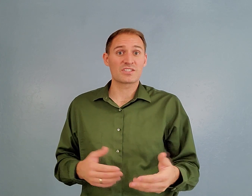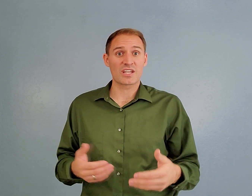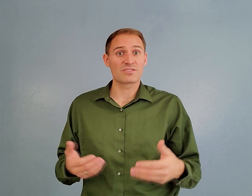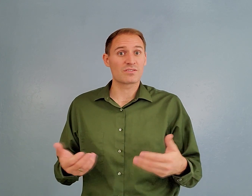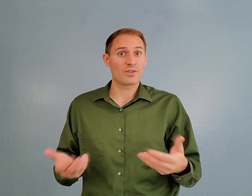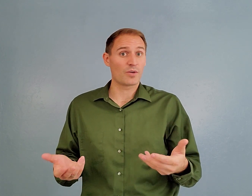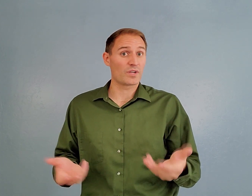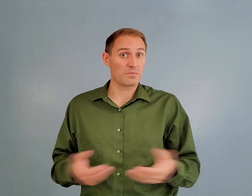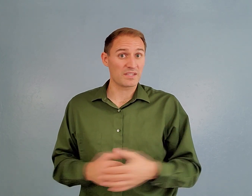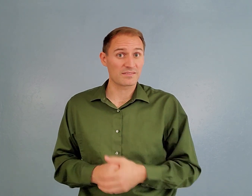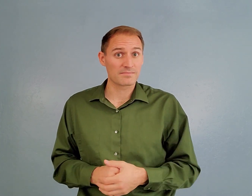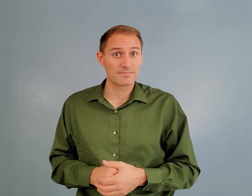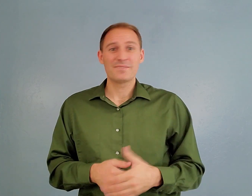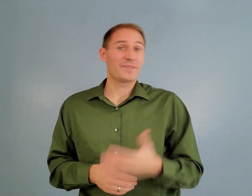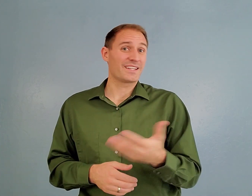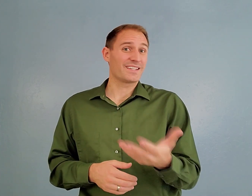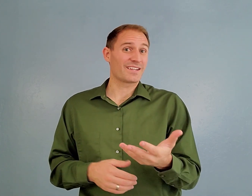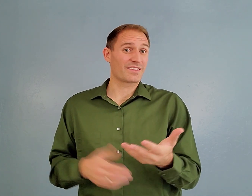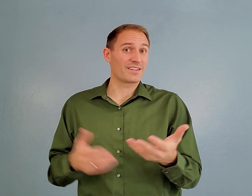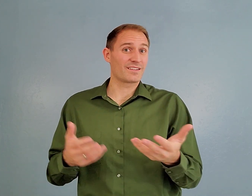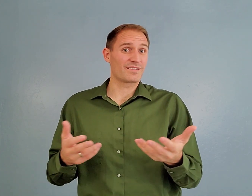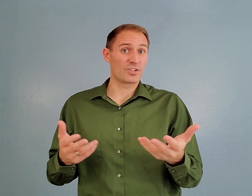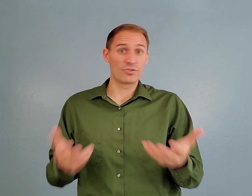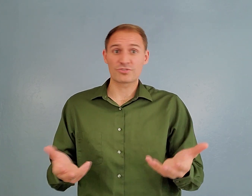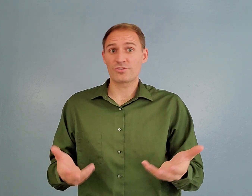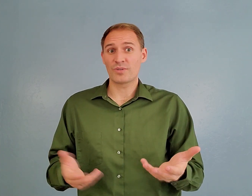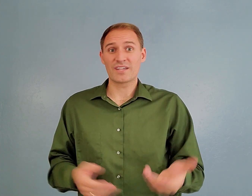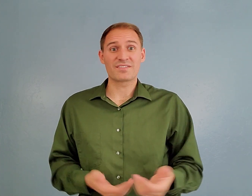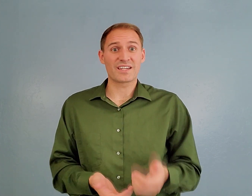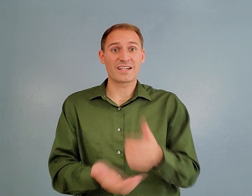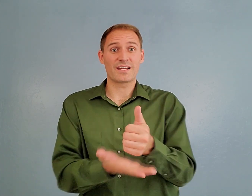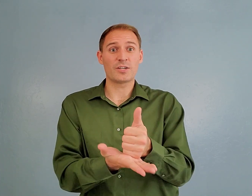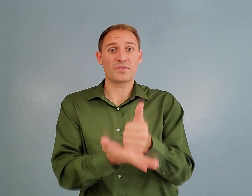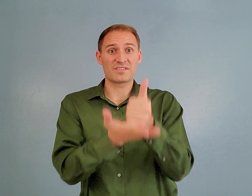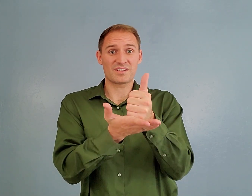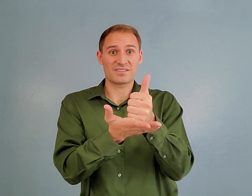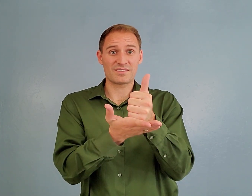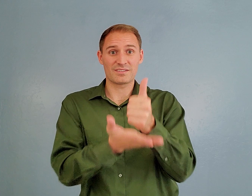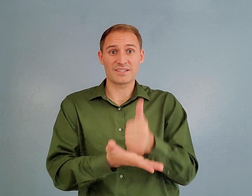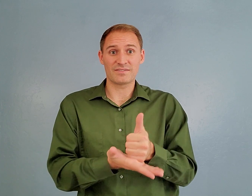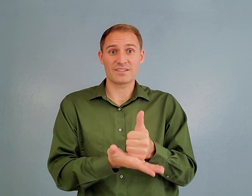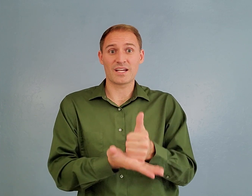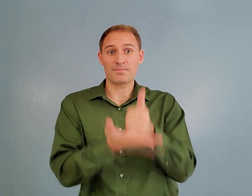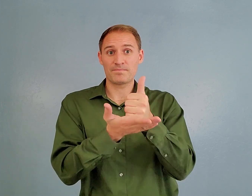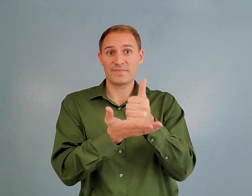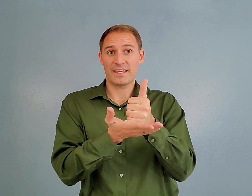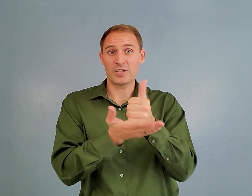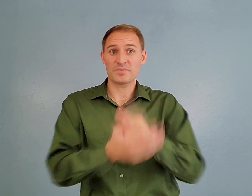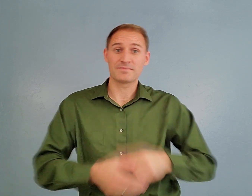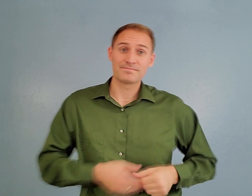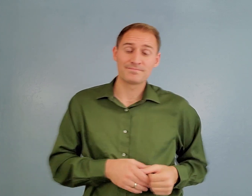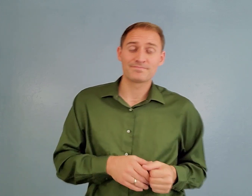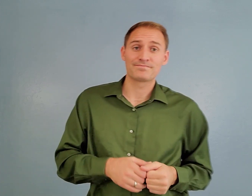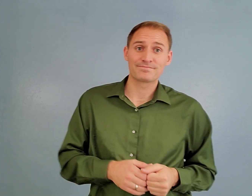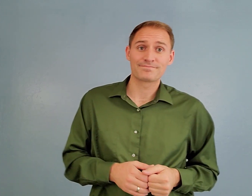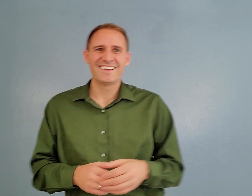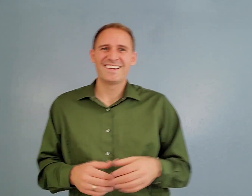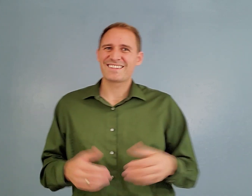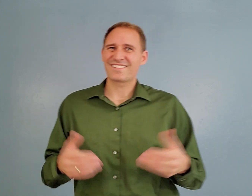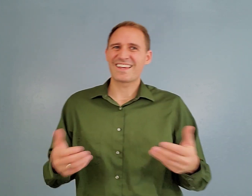change what it means. But again, like the neutral way of signing help is just to lift it up, help. So that's